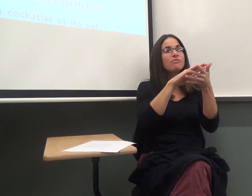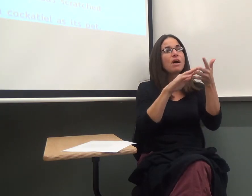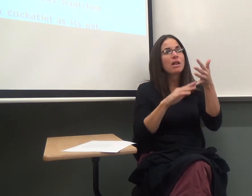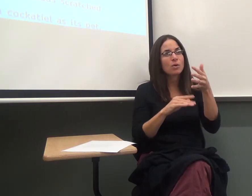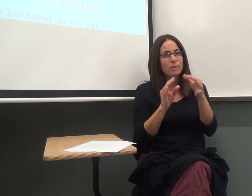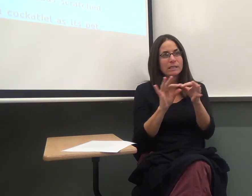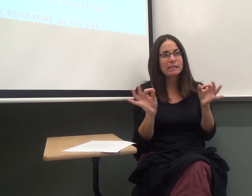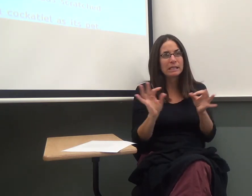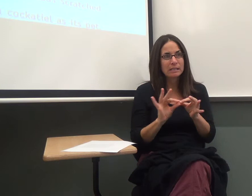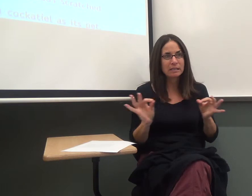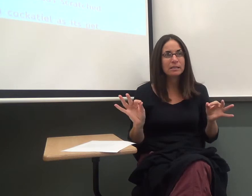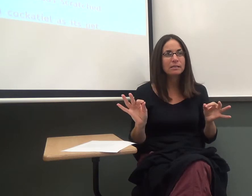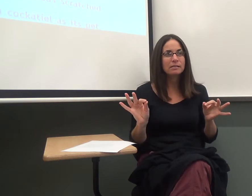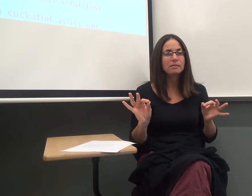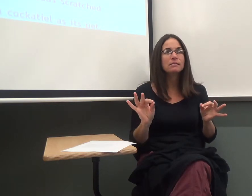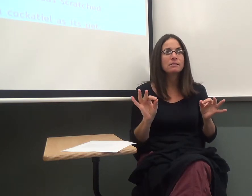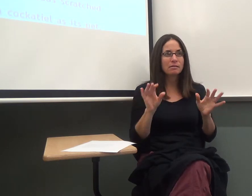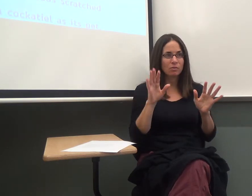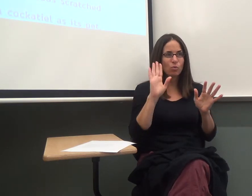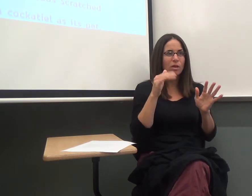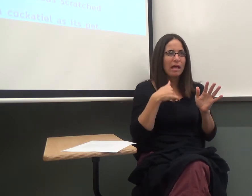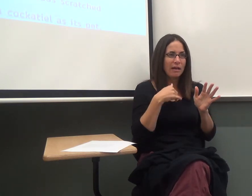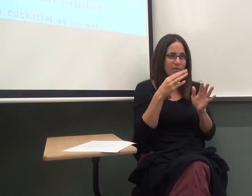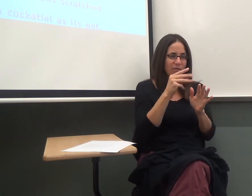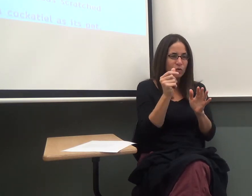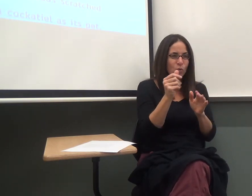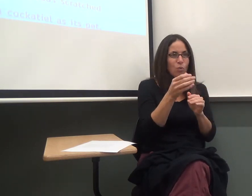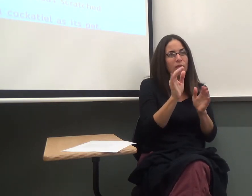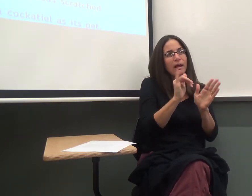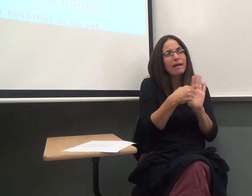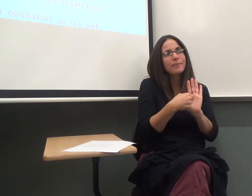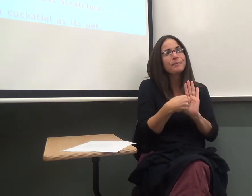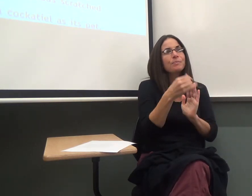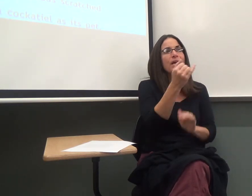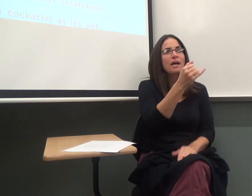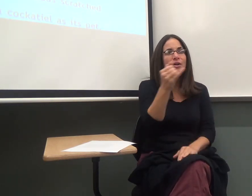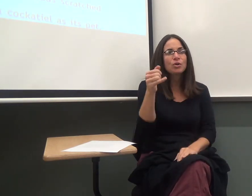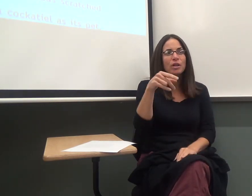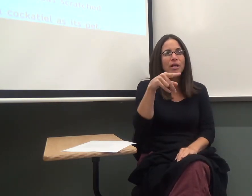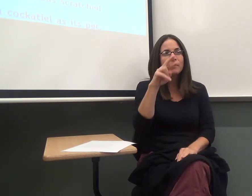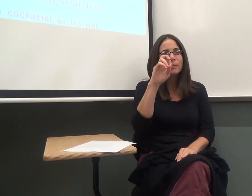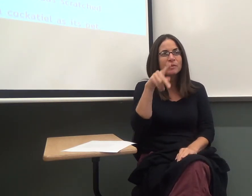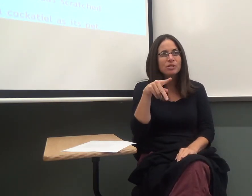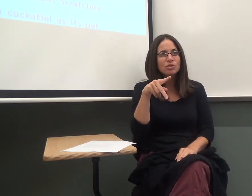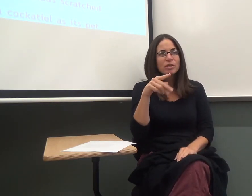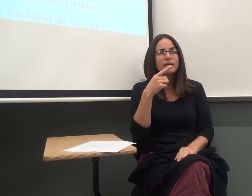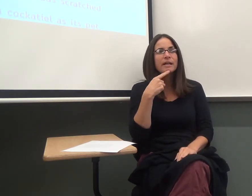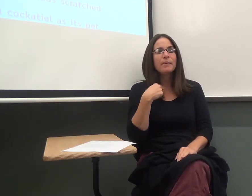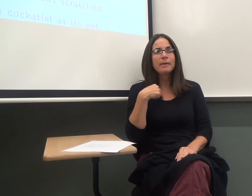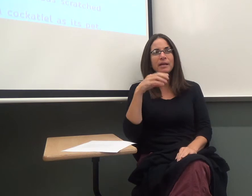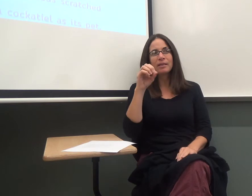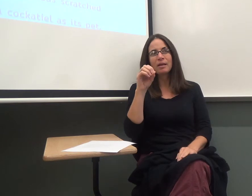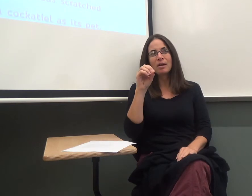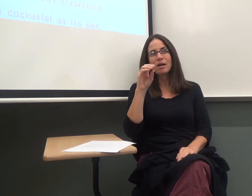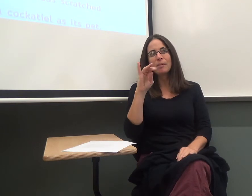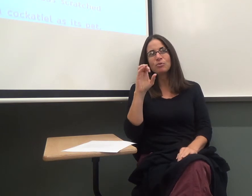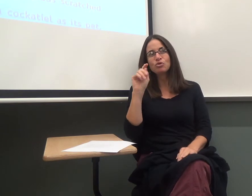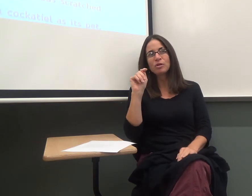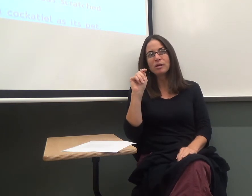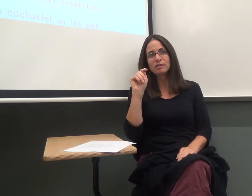sentence and it'll have a couple in them, and then you'll have to underline the preposition and tell me the object of the preposition. Okay? I'll do that in your final. And